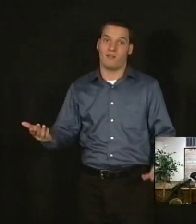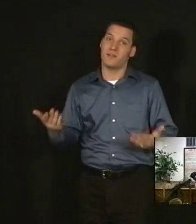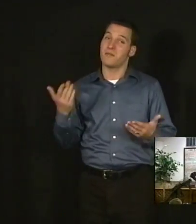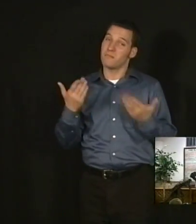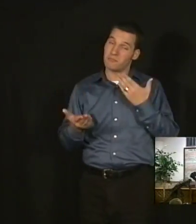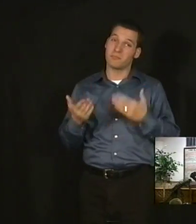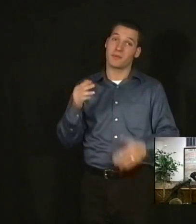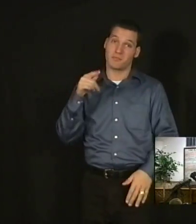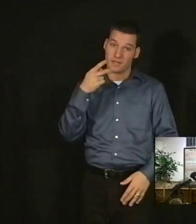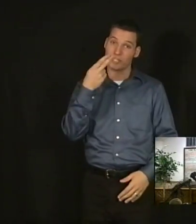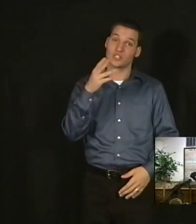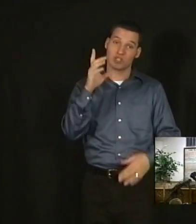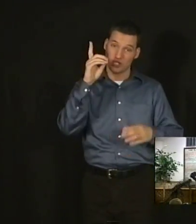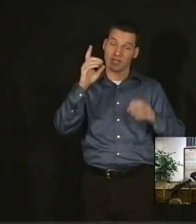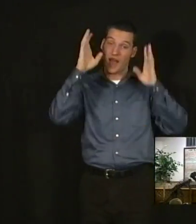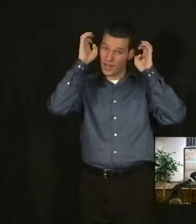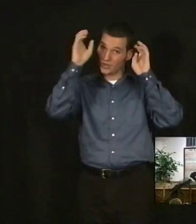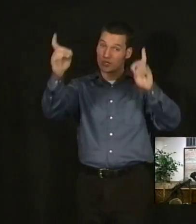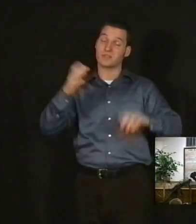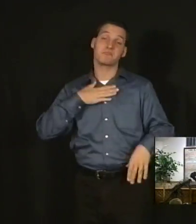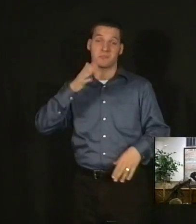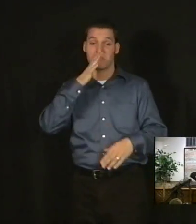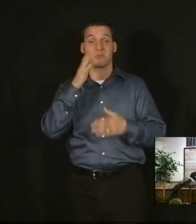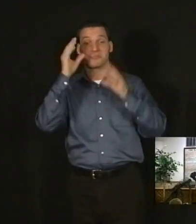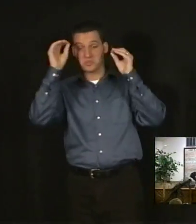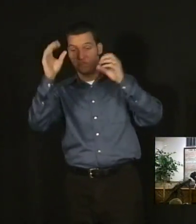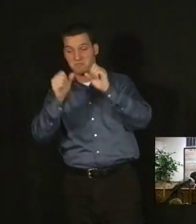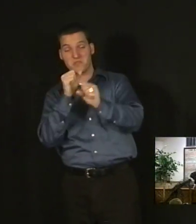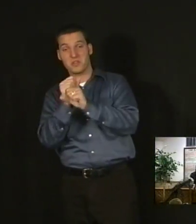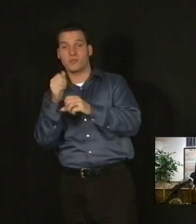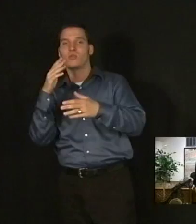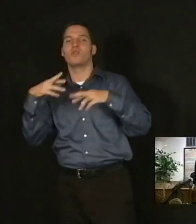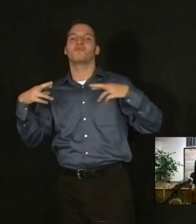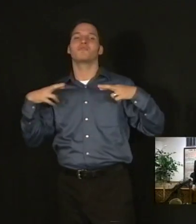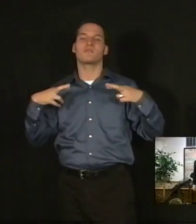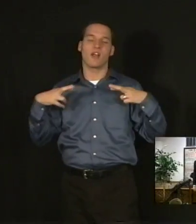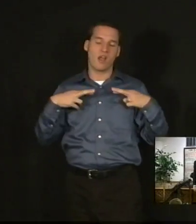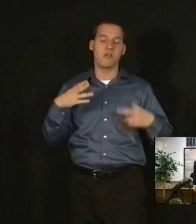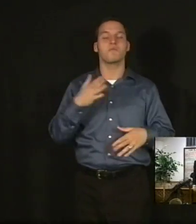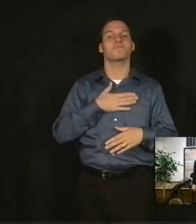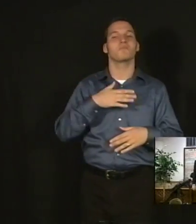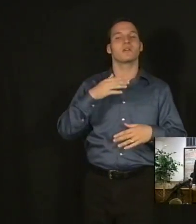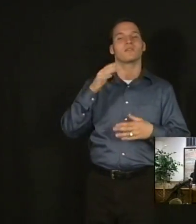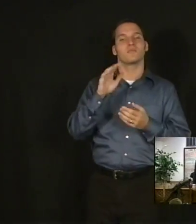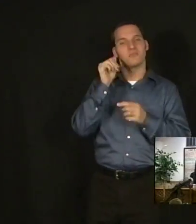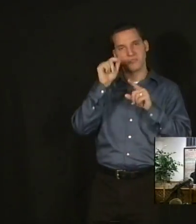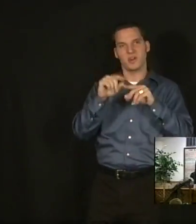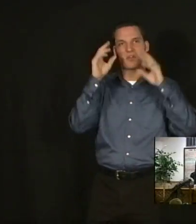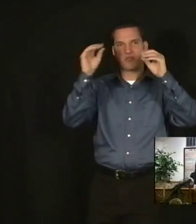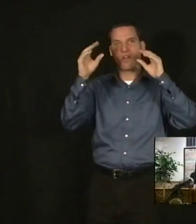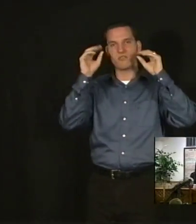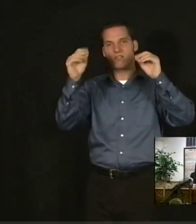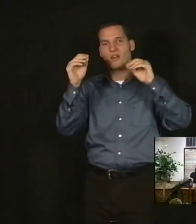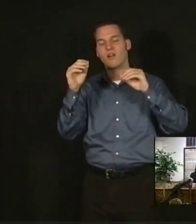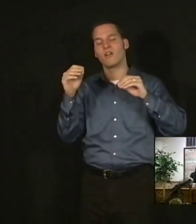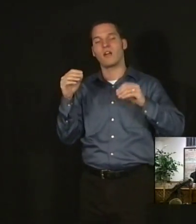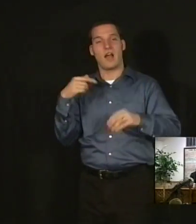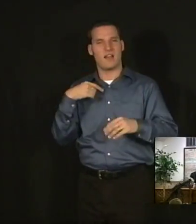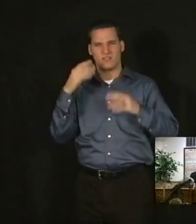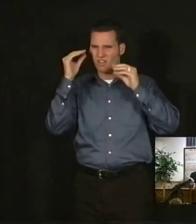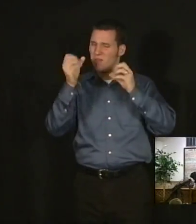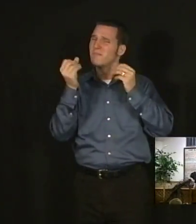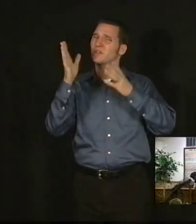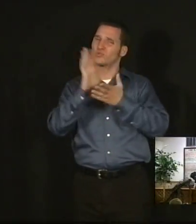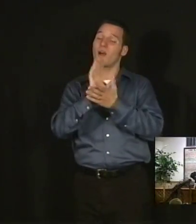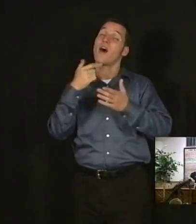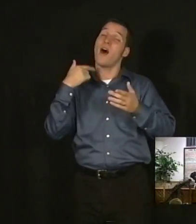Well, my PhD's in education. My mom taught for years and retired. My brother's in his 34th year now teaching public school. I speak in hundreds and hundreds of schools across the world.